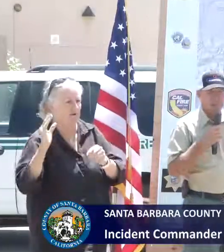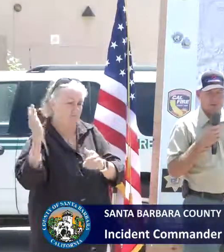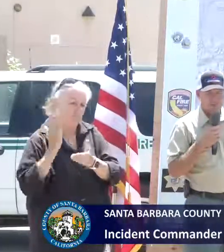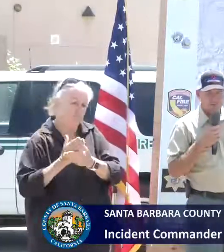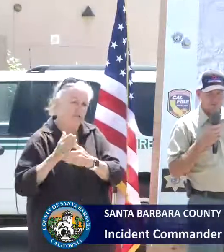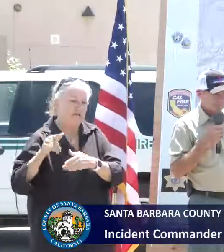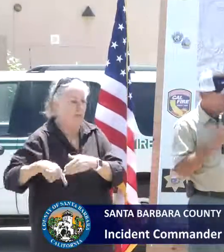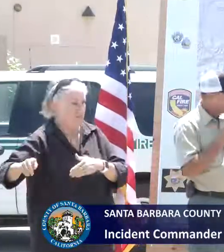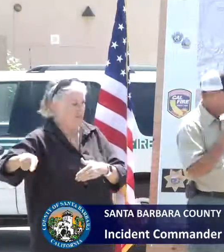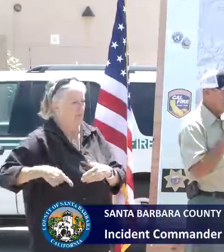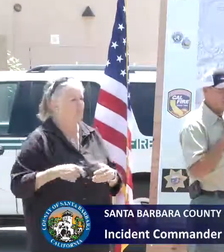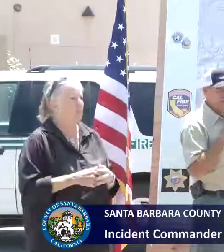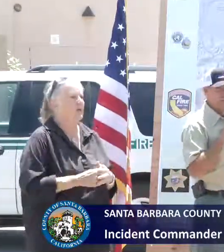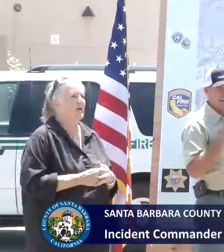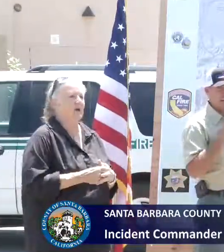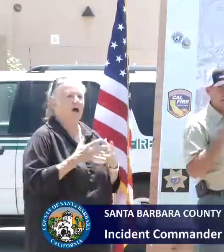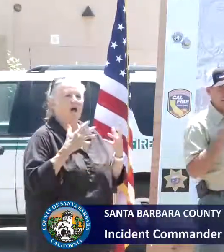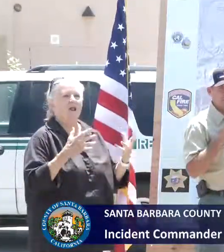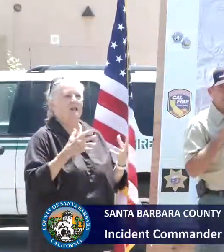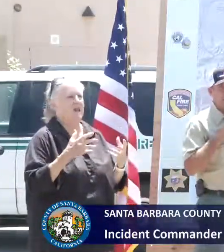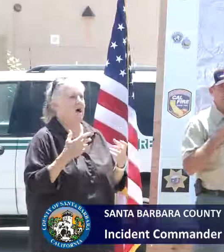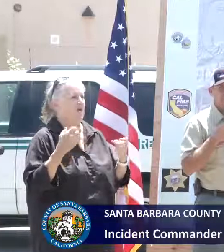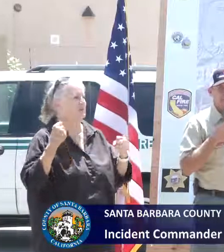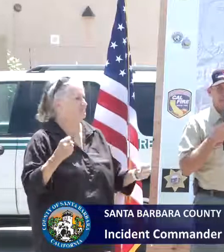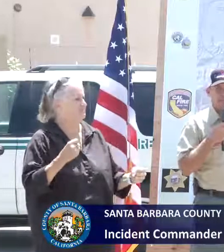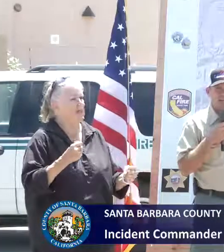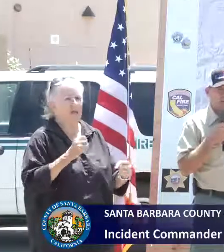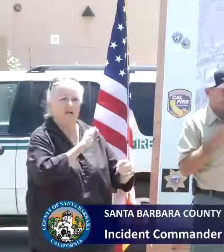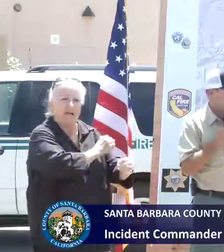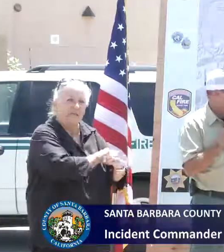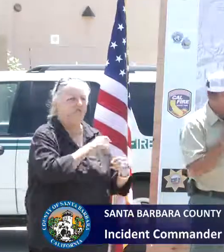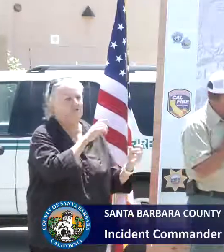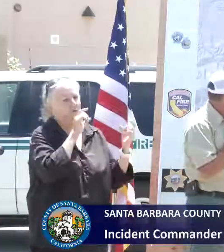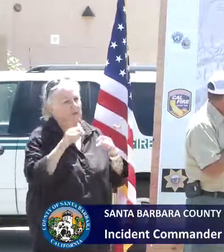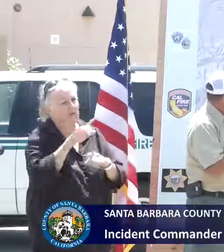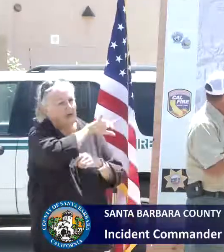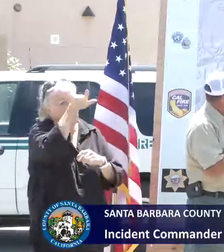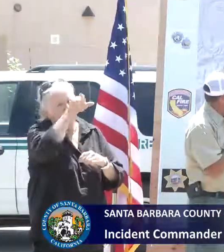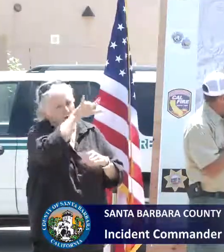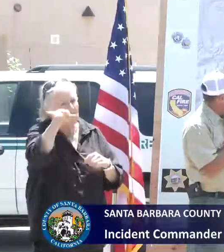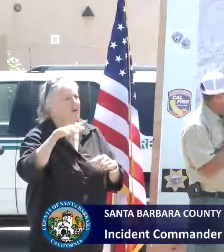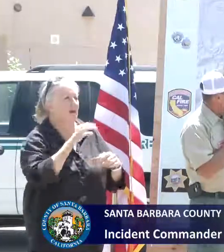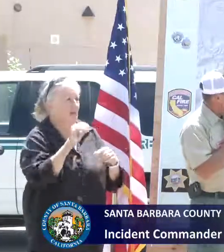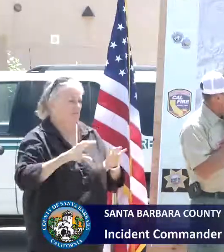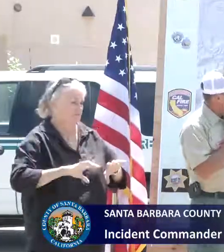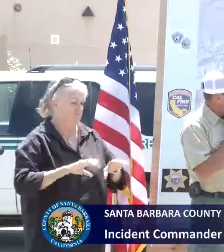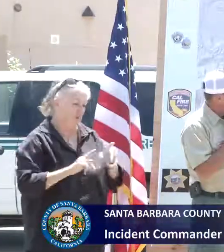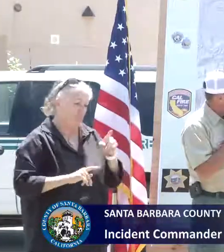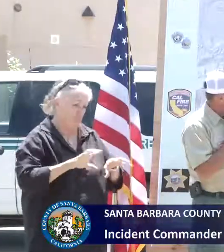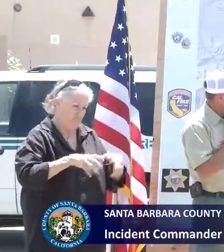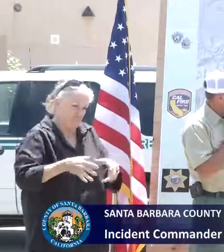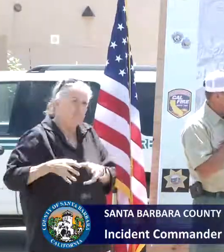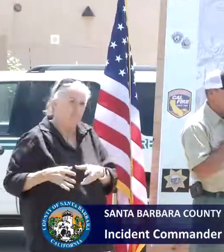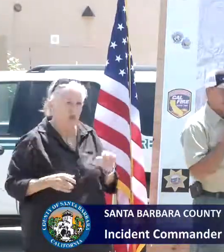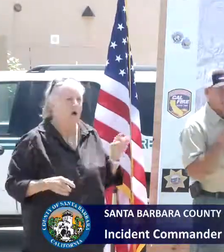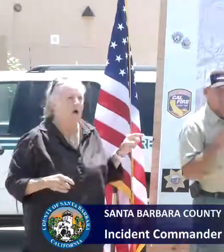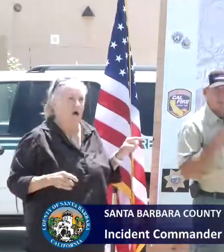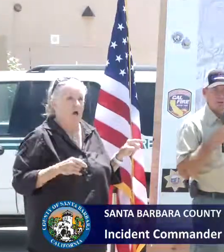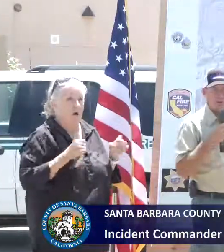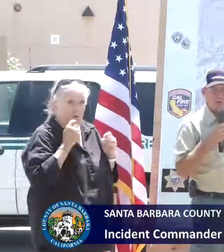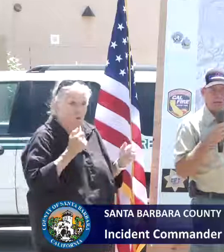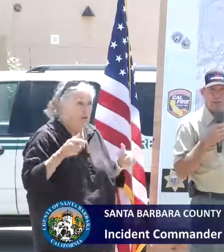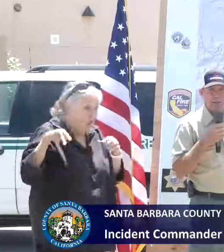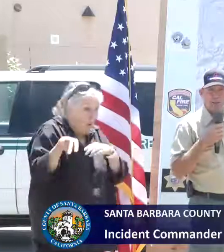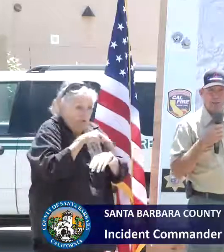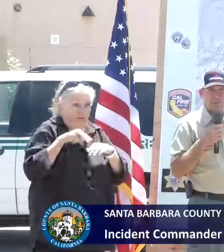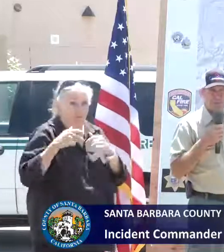that up. A lot of horsepower in this with aircraft and crews. That's really the quick overview